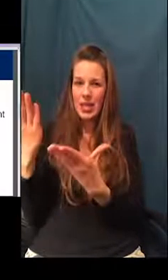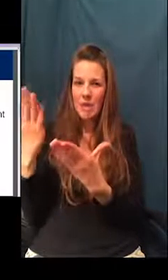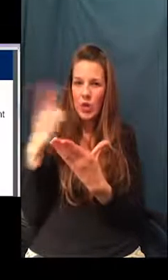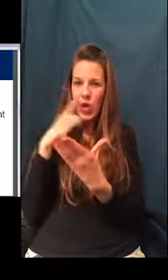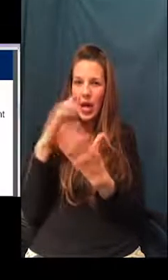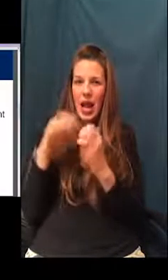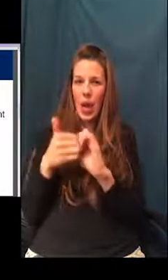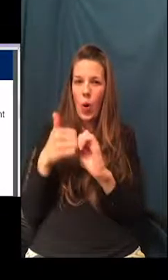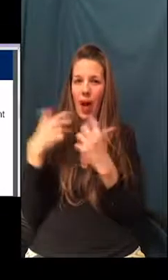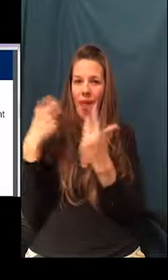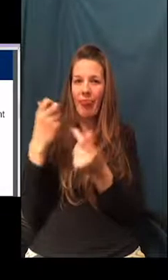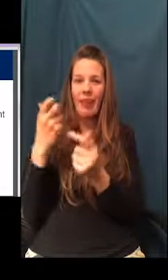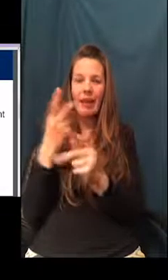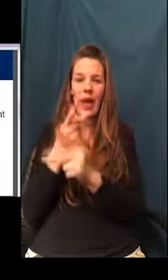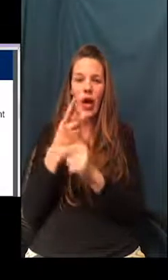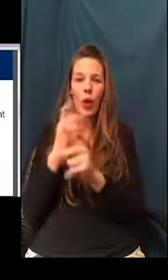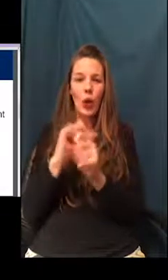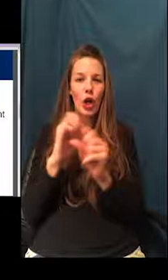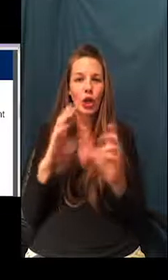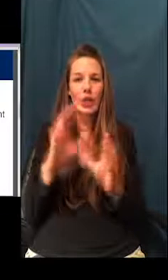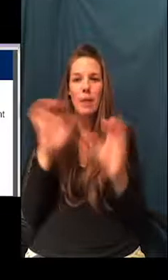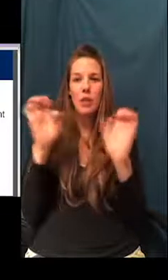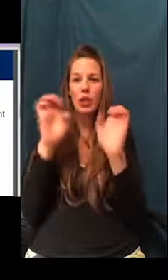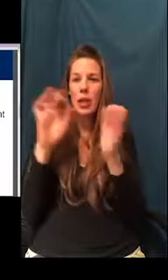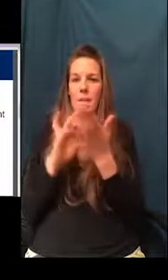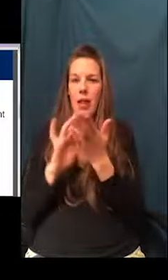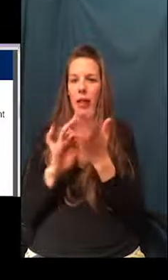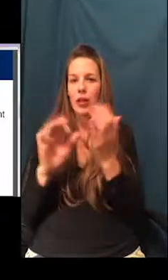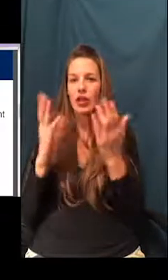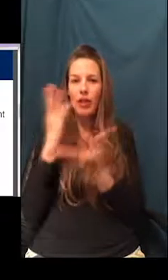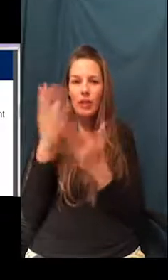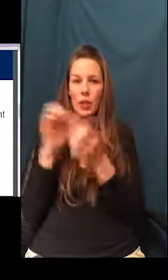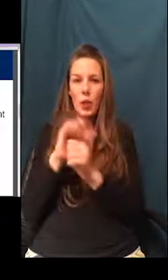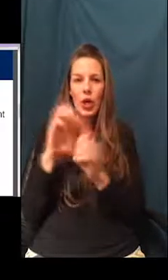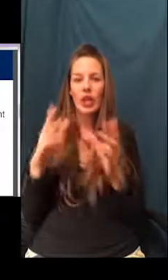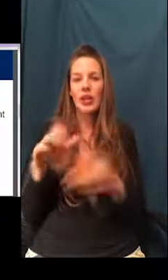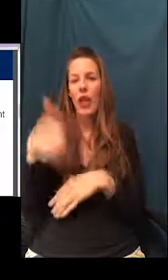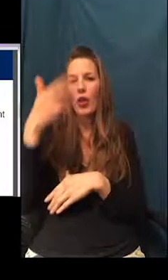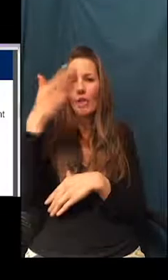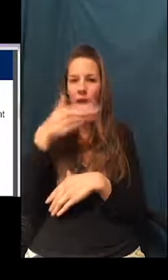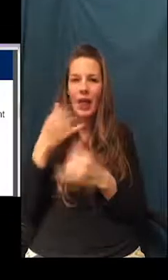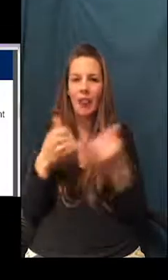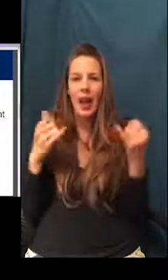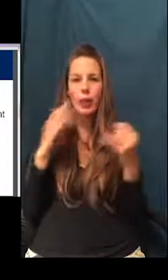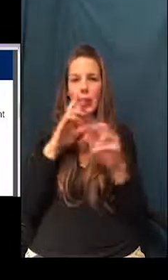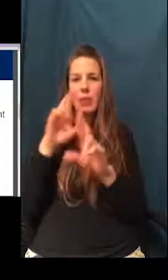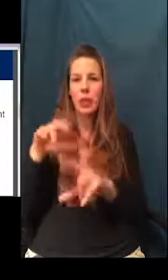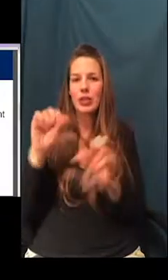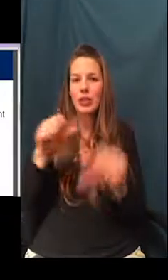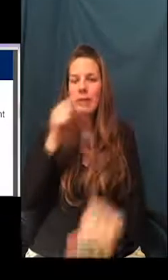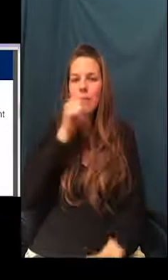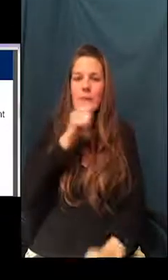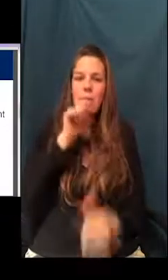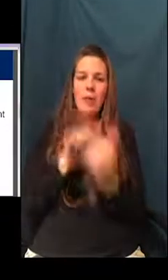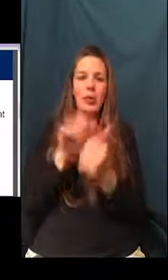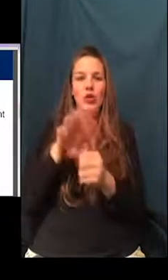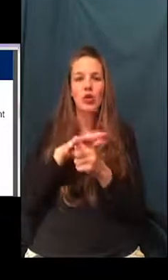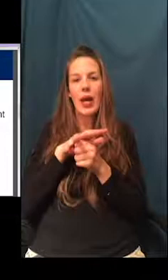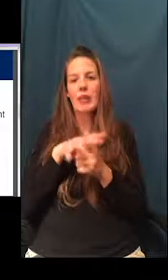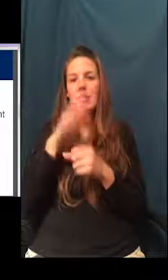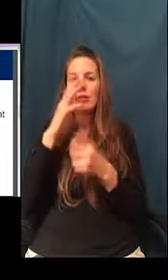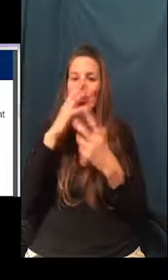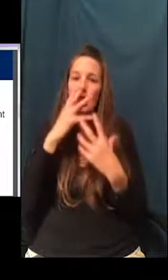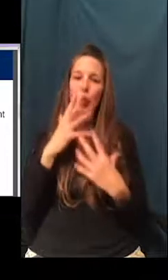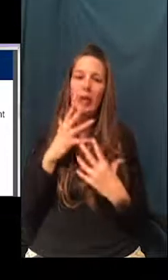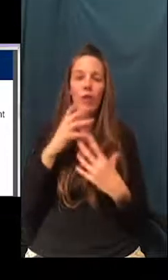recommendations for how healthcare workers, emergency medical services workers, and other frontline responders can cope with stress, grief, or